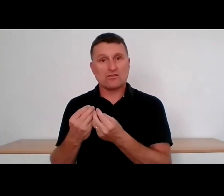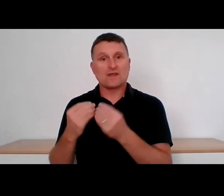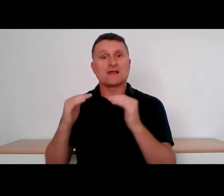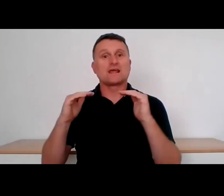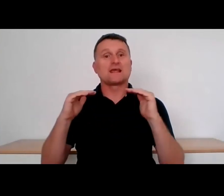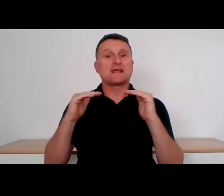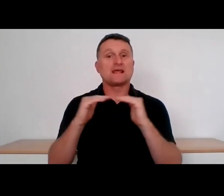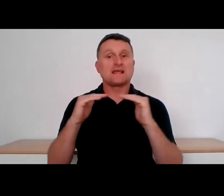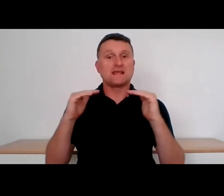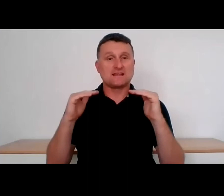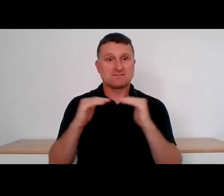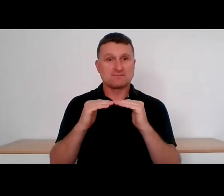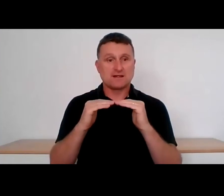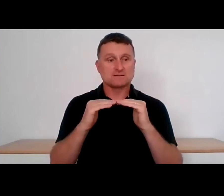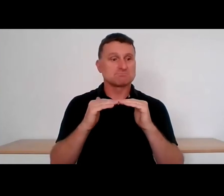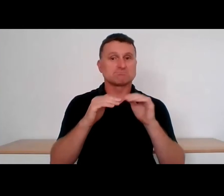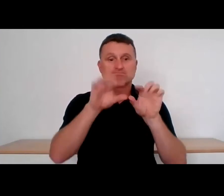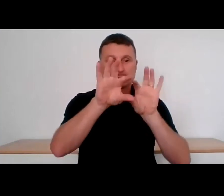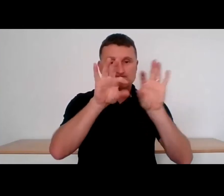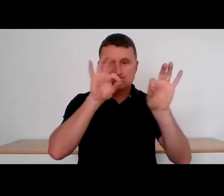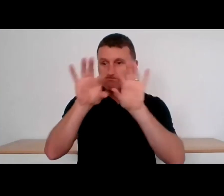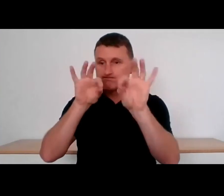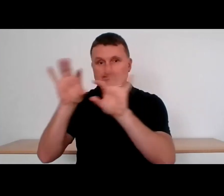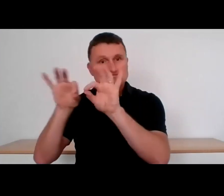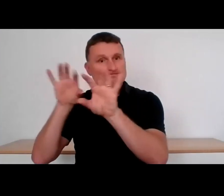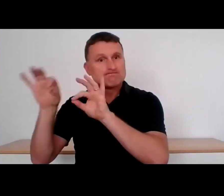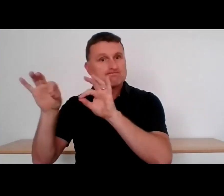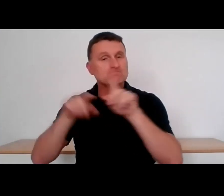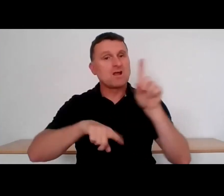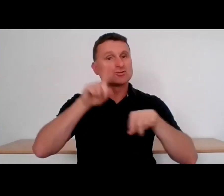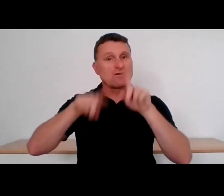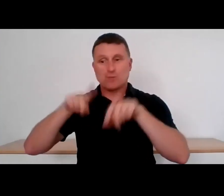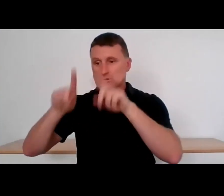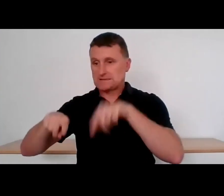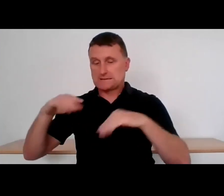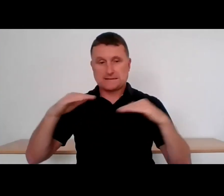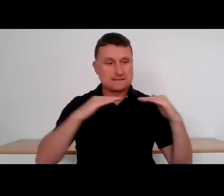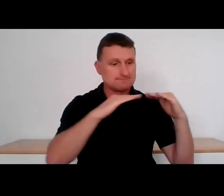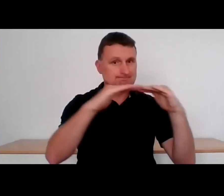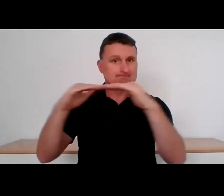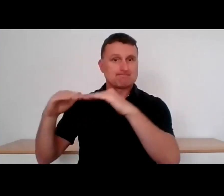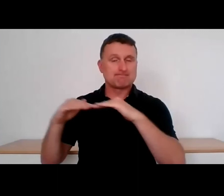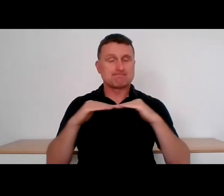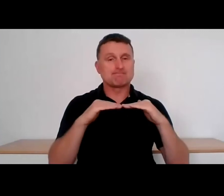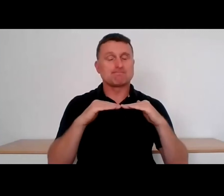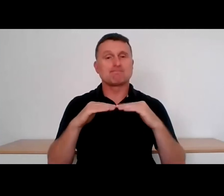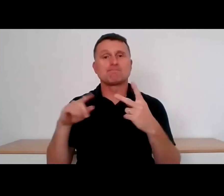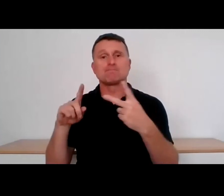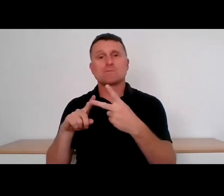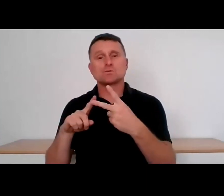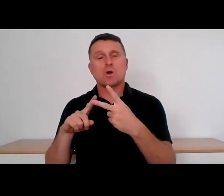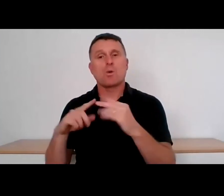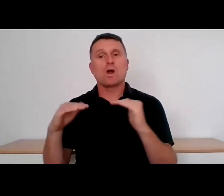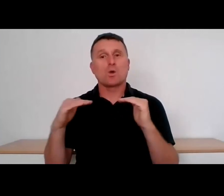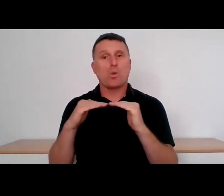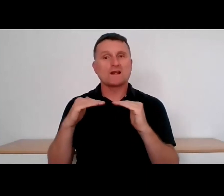across all identities. And second, that equality of outcome, not just equality of opportunity,